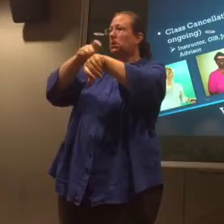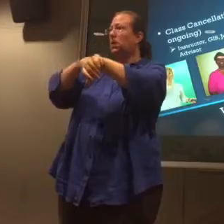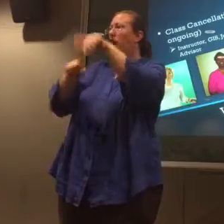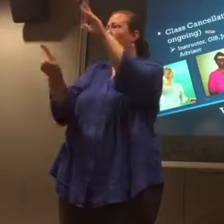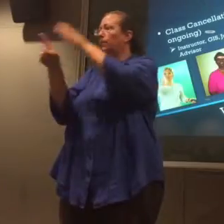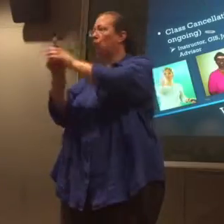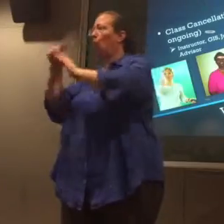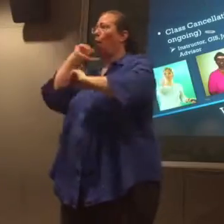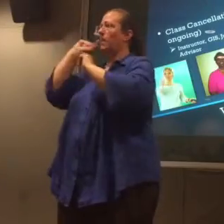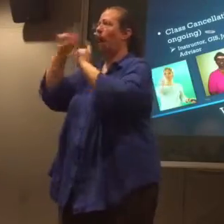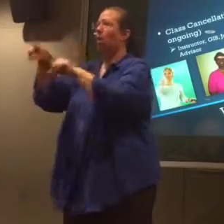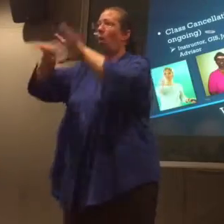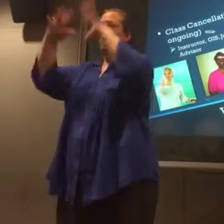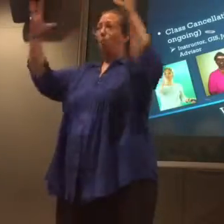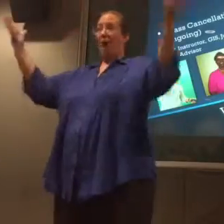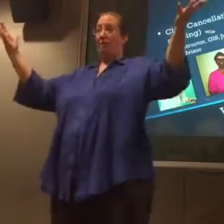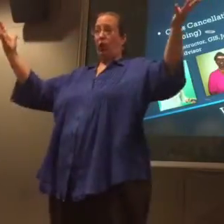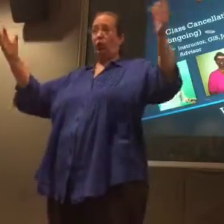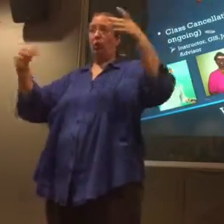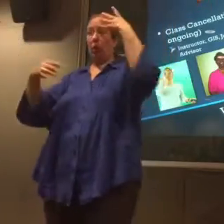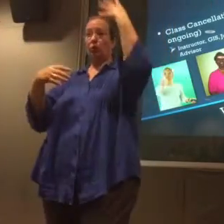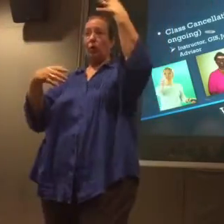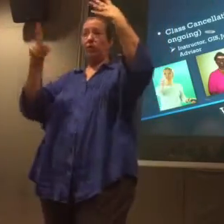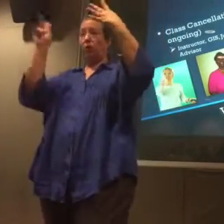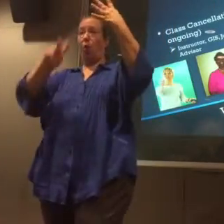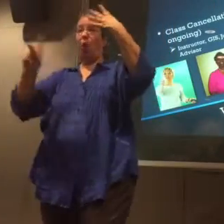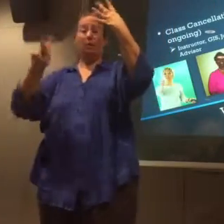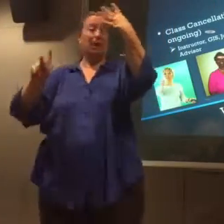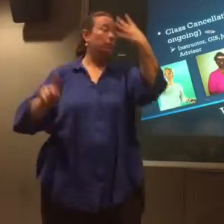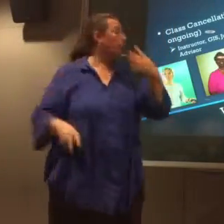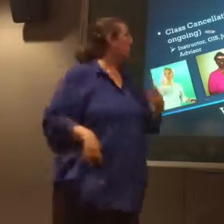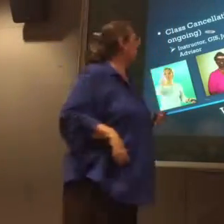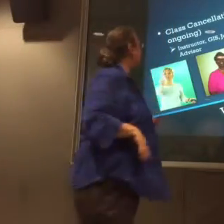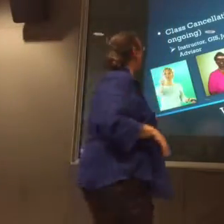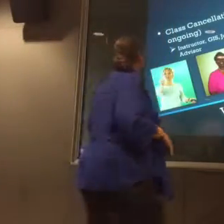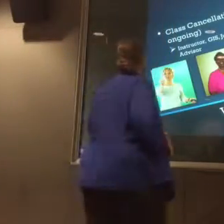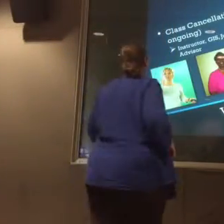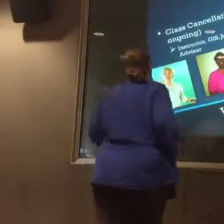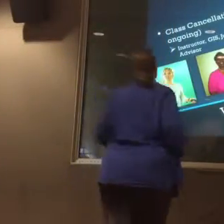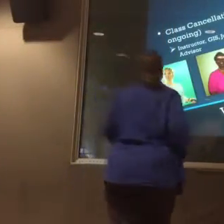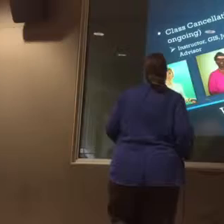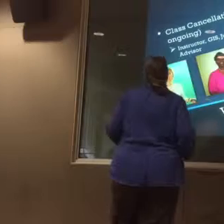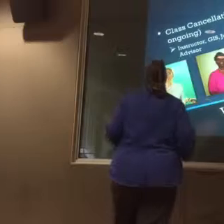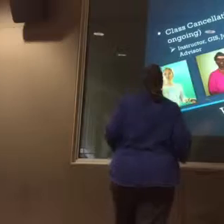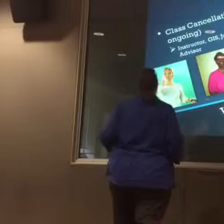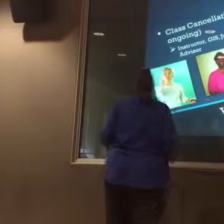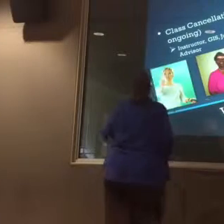attending class, a change to your class time, and a day when you're not going. There are 4 people that you need to